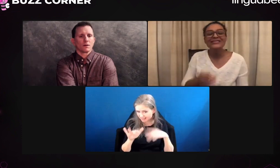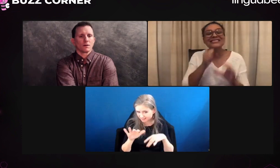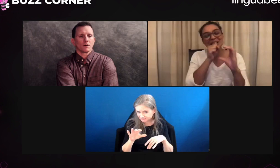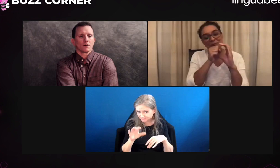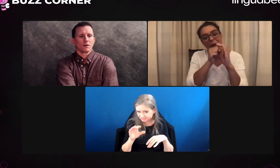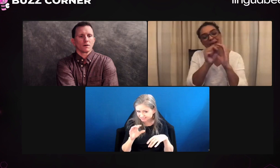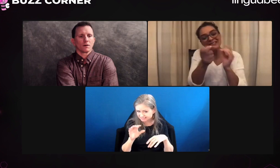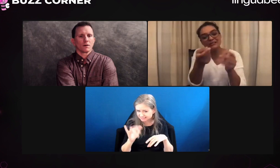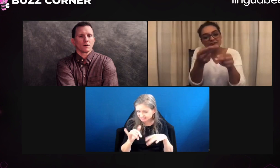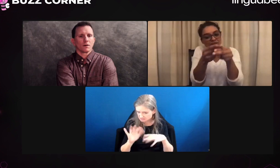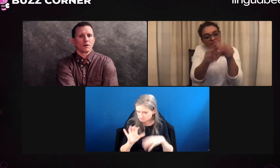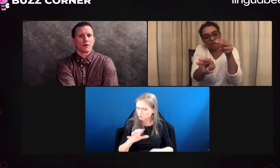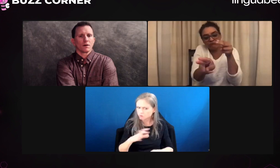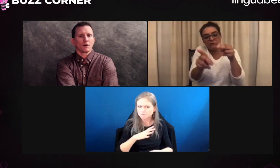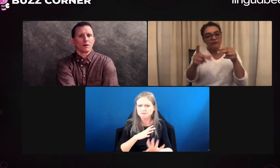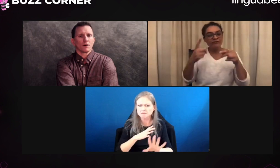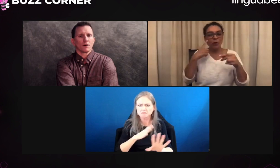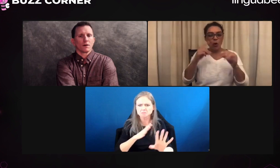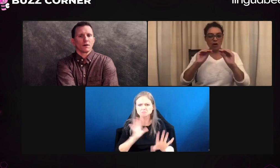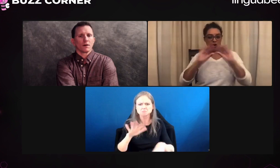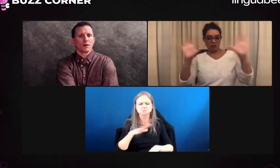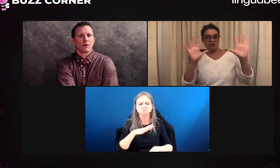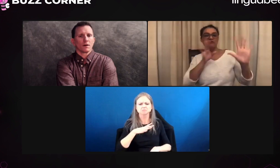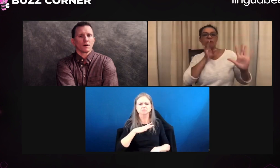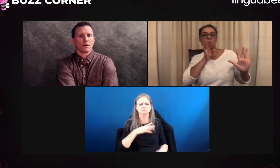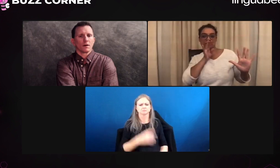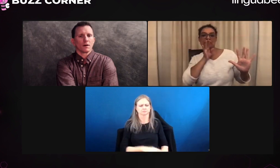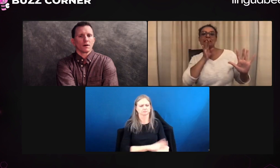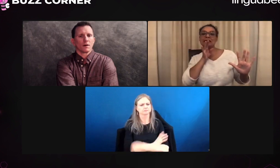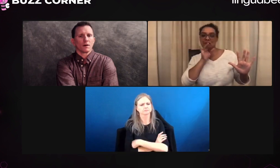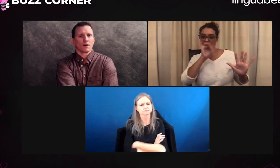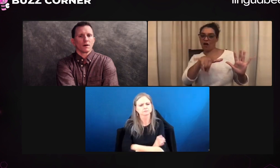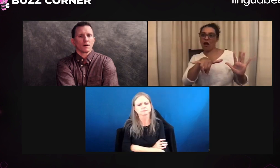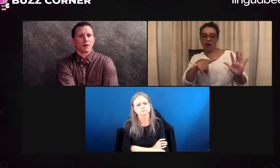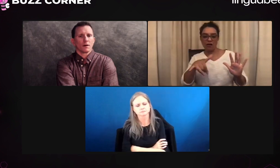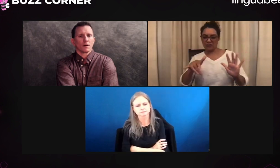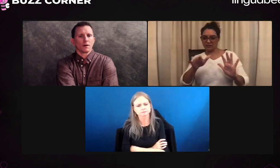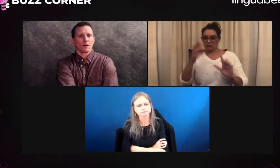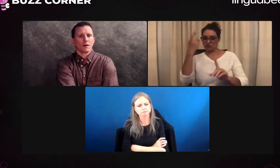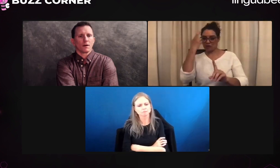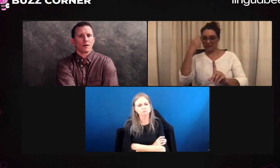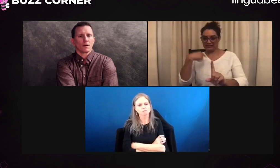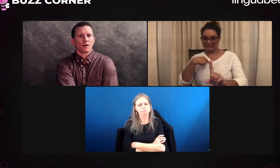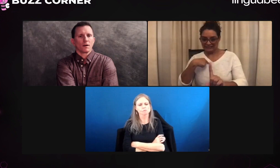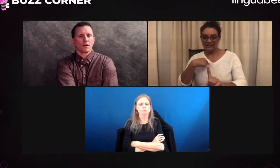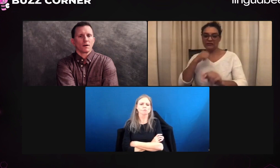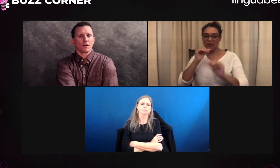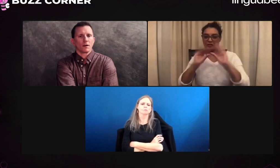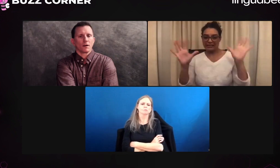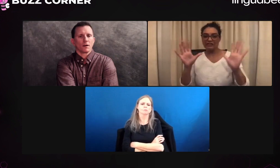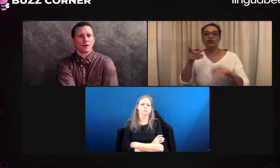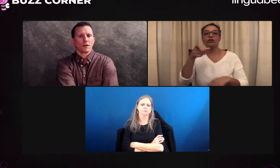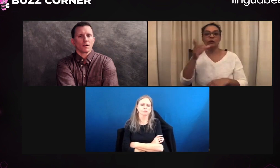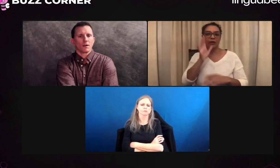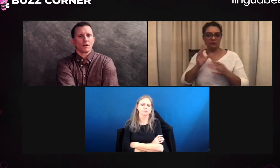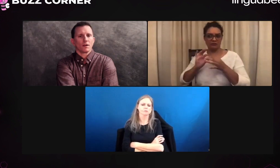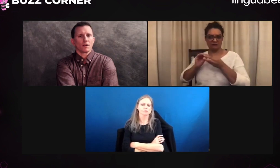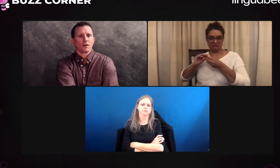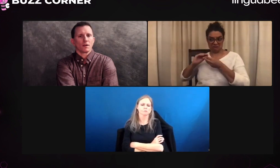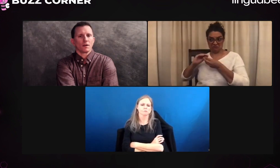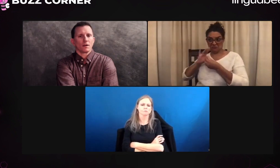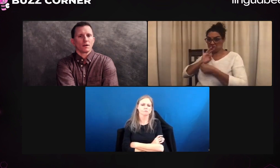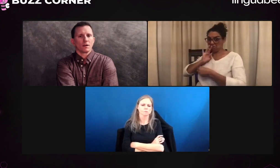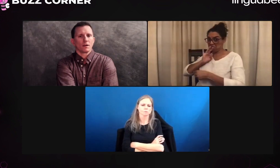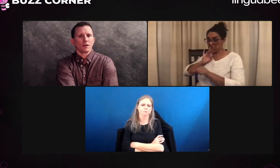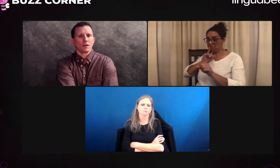a two-way street. Yeah, So to clarify, you're talking about SIMCOM, I, simultaneous communication? I just meant,